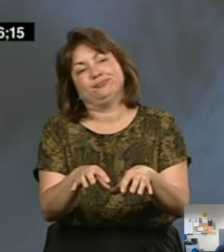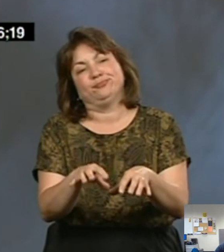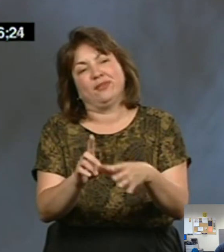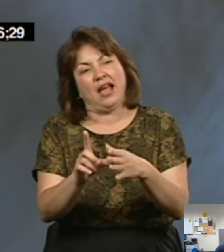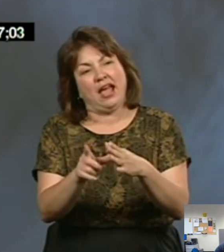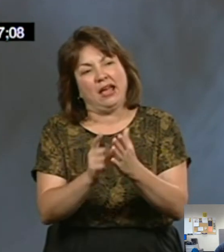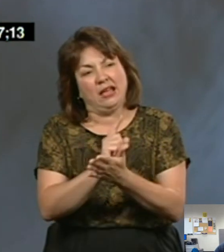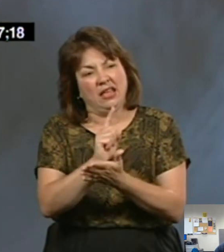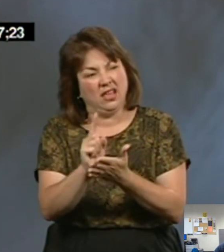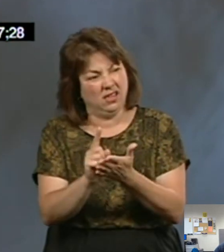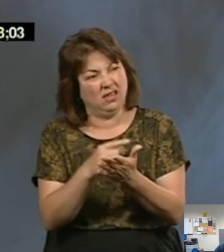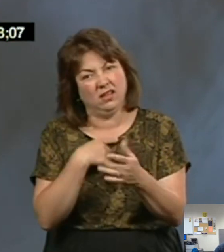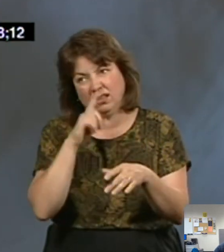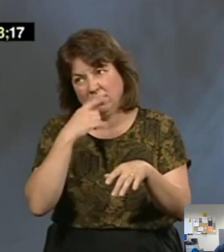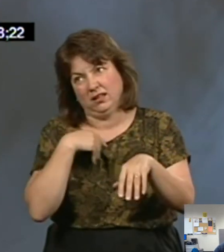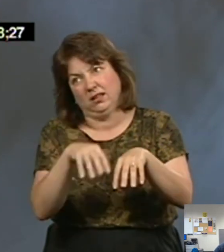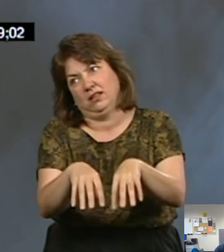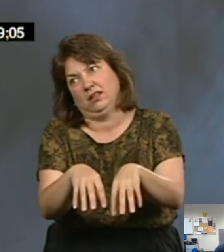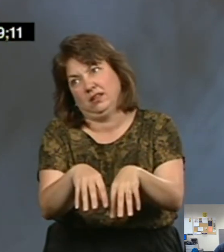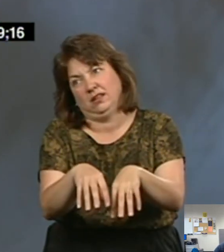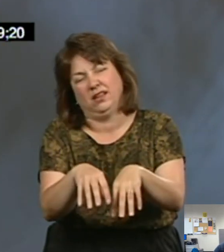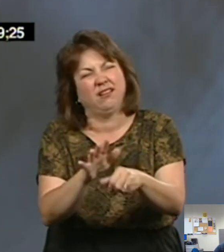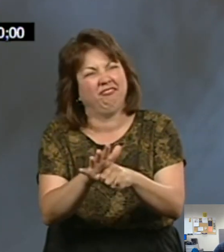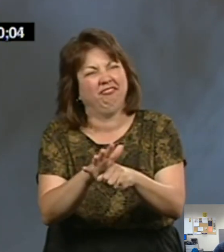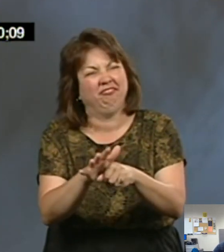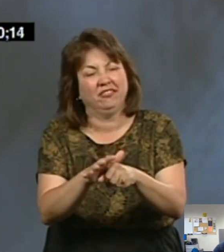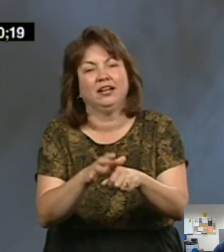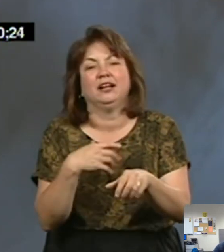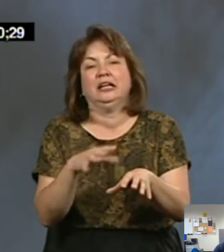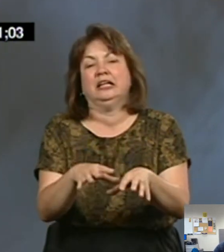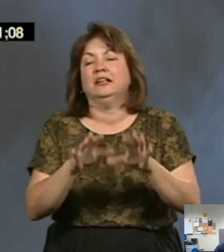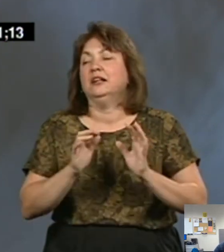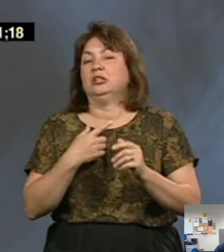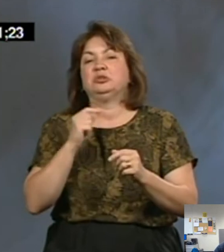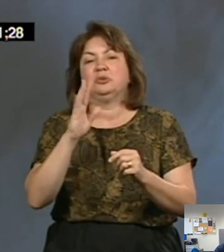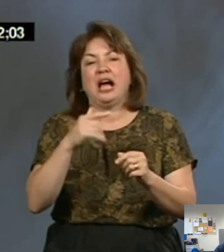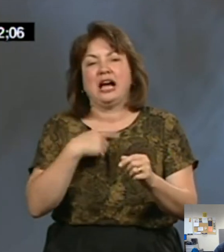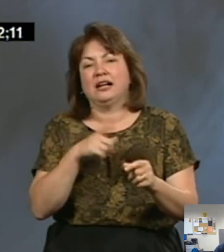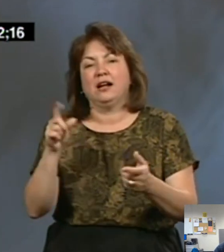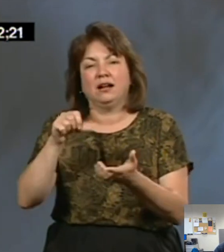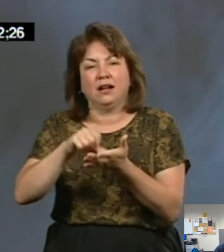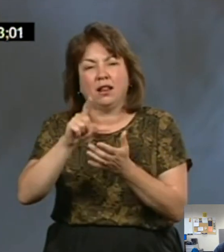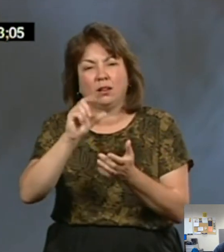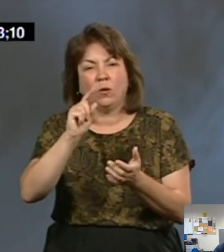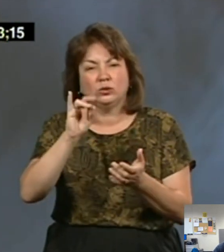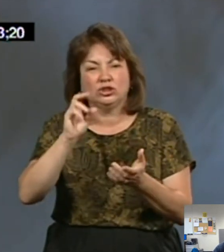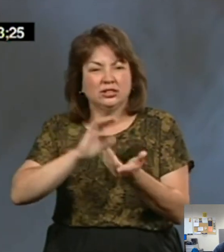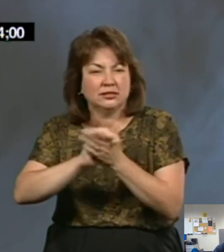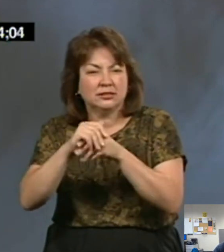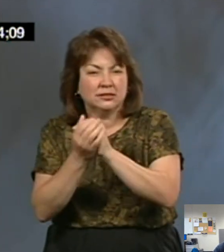worked. But about 1 hour later, I was still sitting there. And I thought, well, this should be enough.